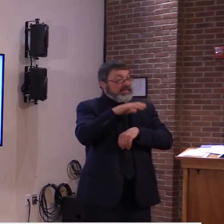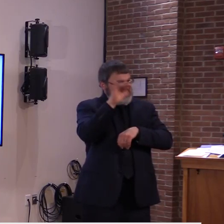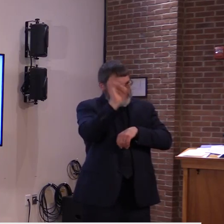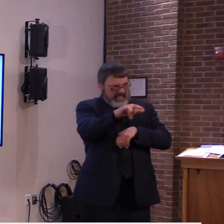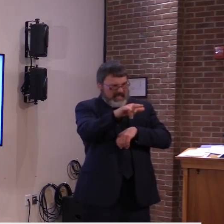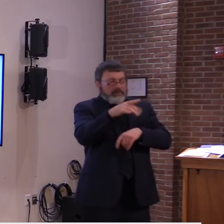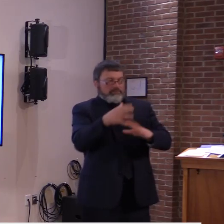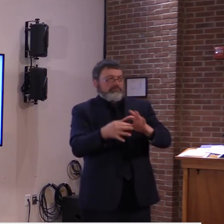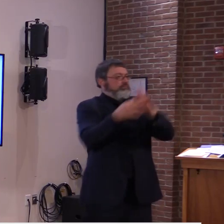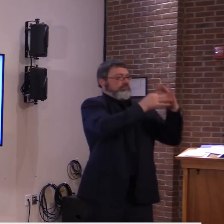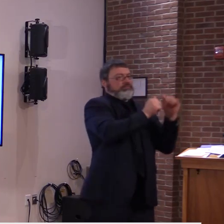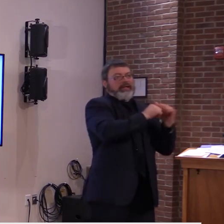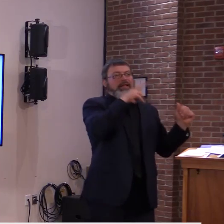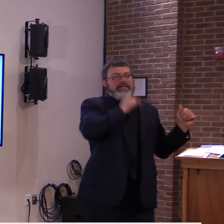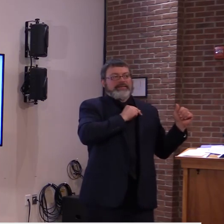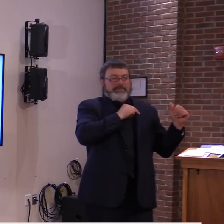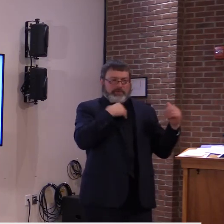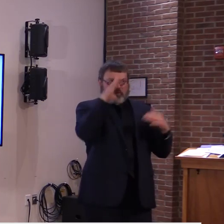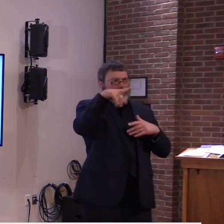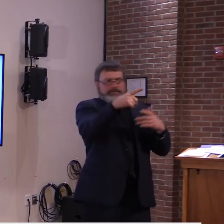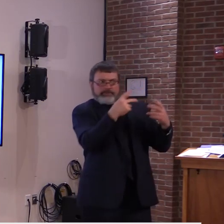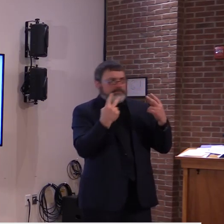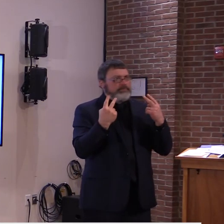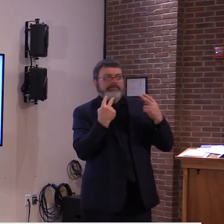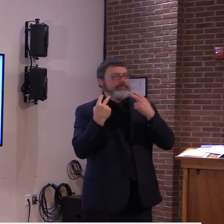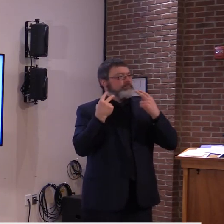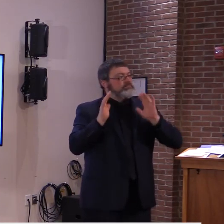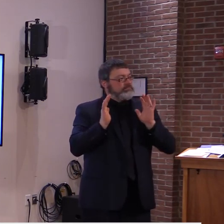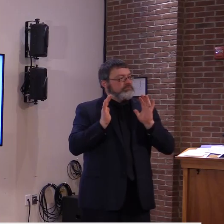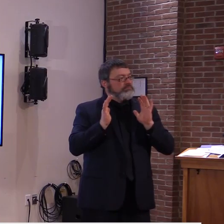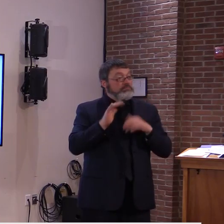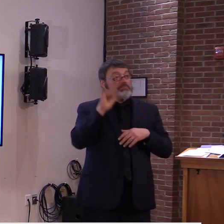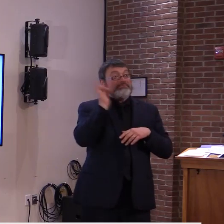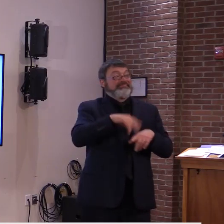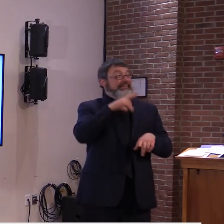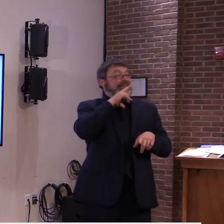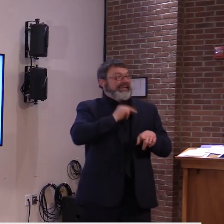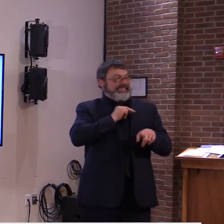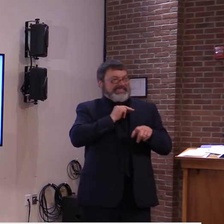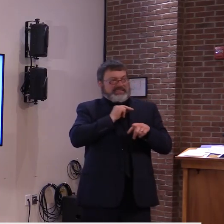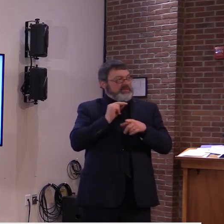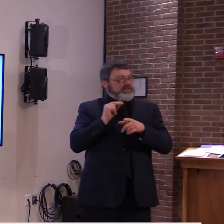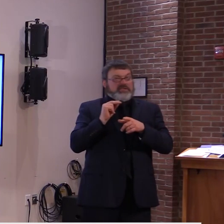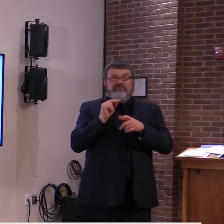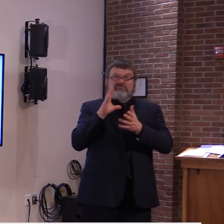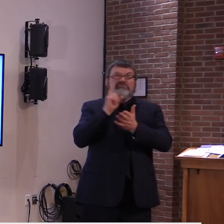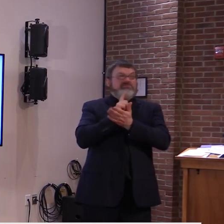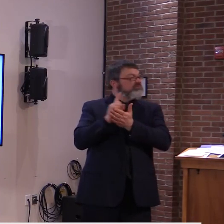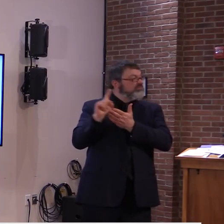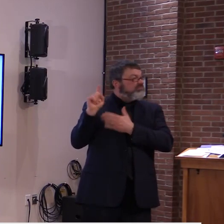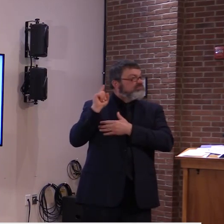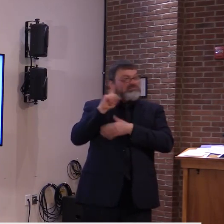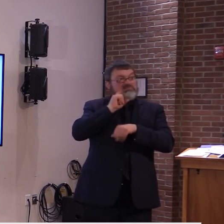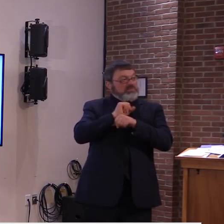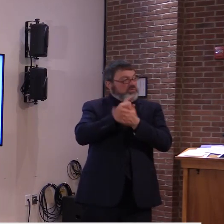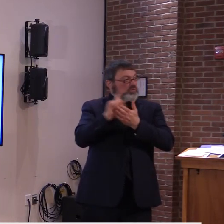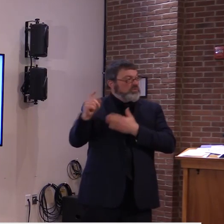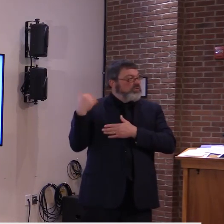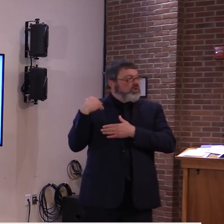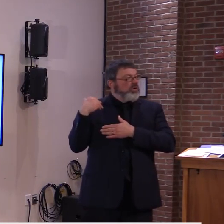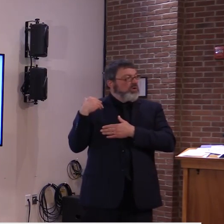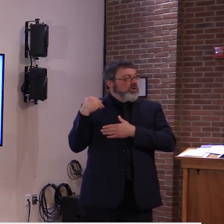yesterday, Thanksgiving was but a little over a week ago, and if you look at it as a holiday weekend, it's even